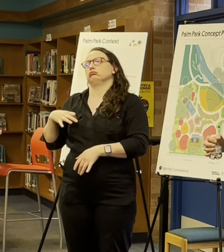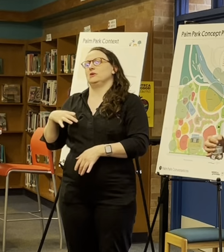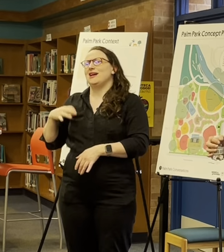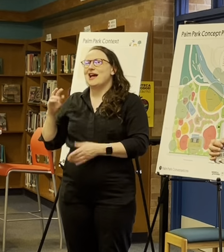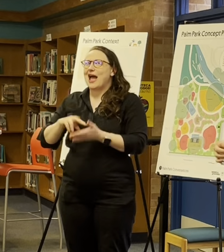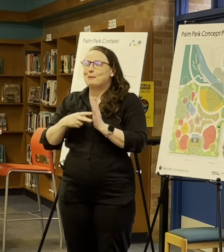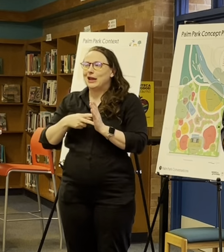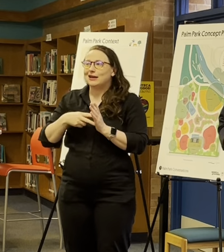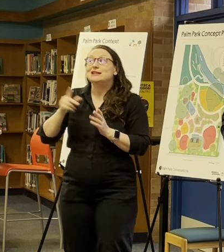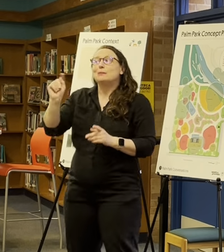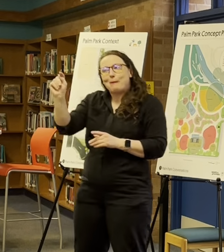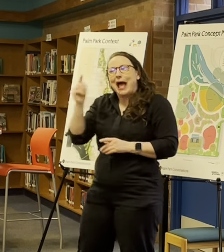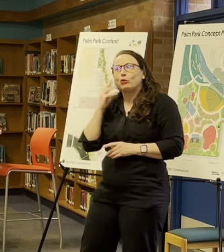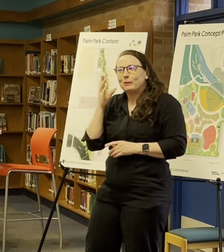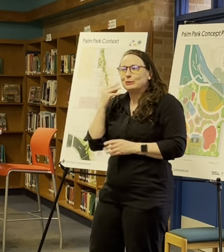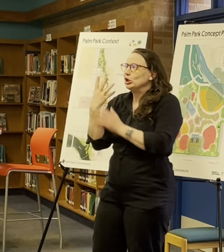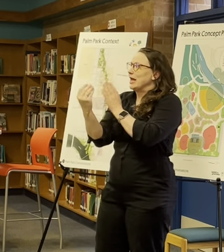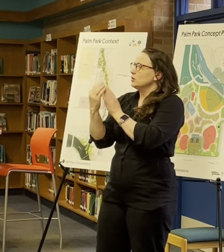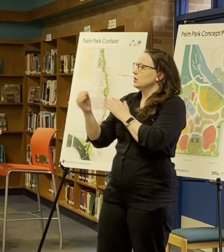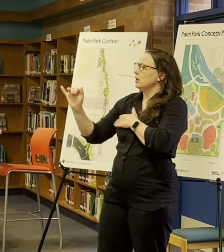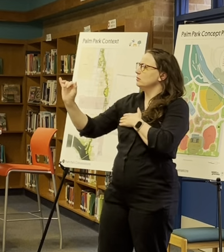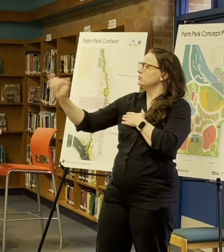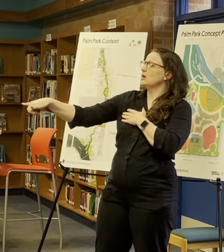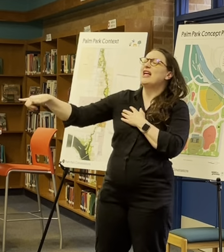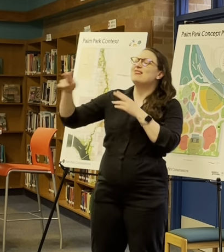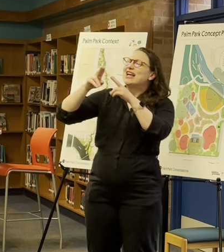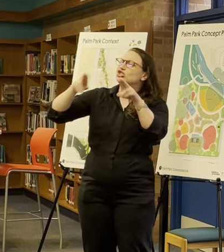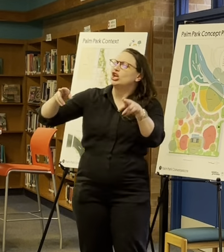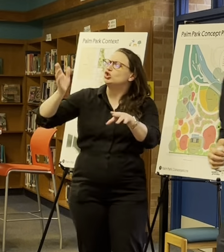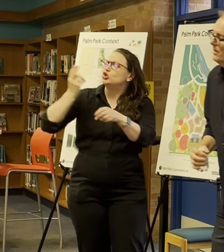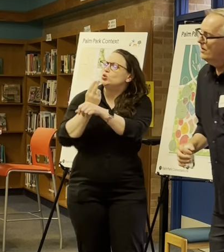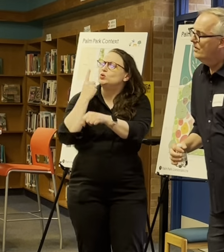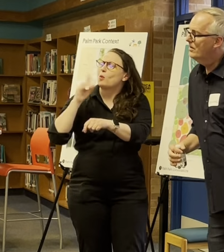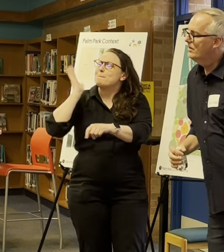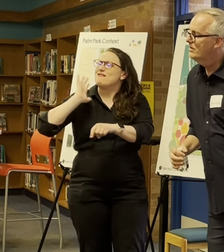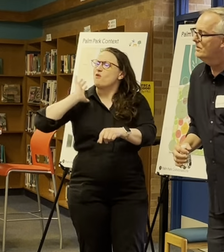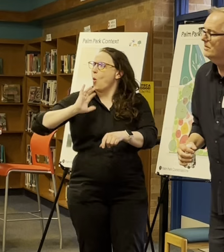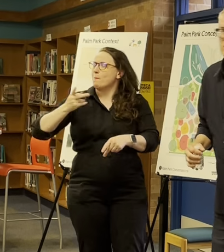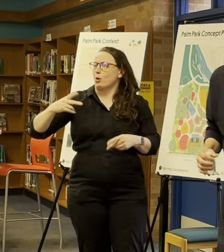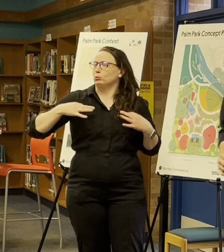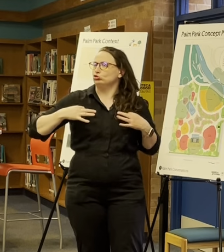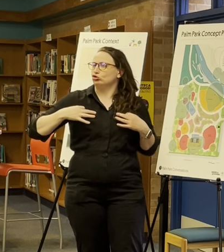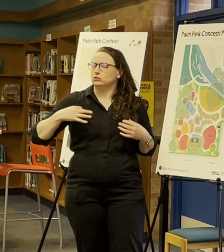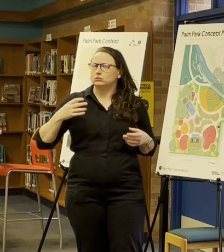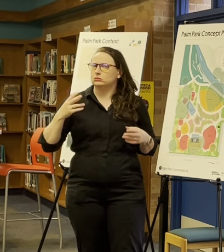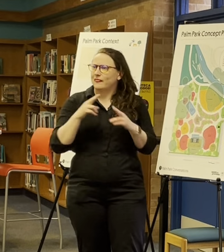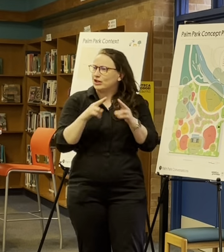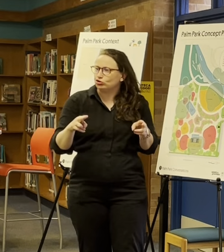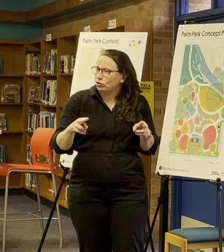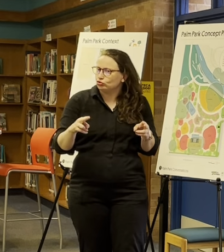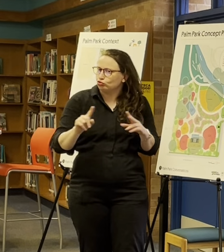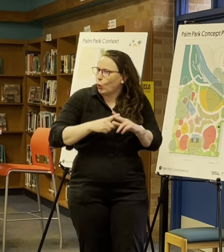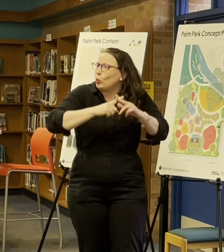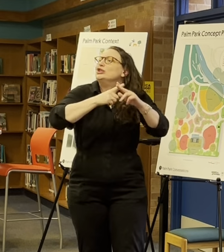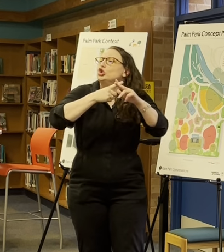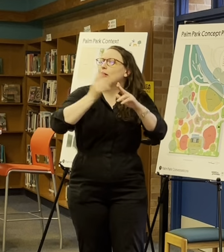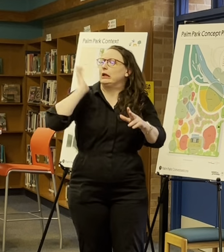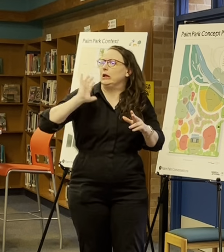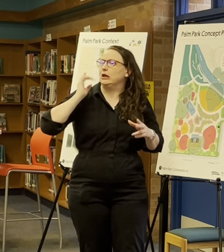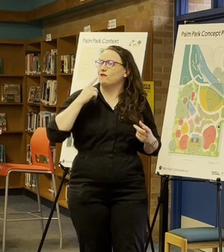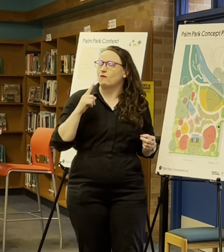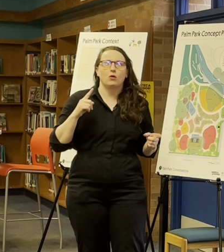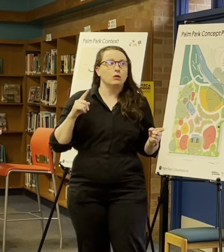really elevated and really quite pleasant. What was that shelter used for? I'm sorry? What was that shelter utilized for back then? Oh,